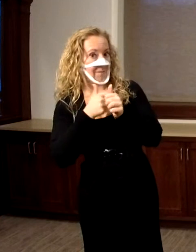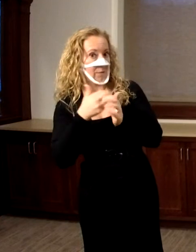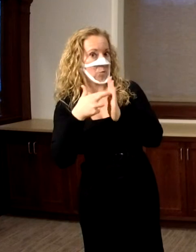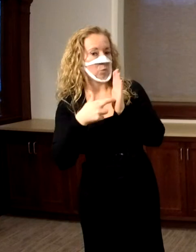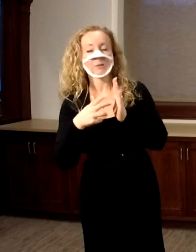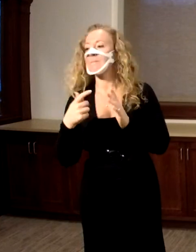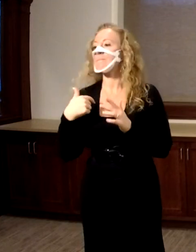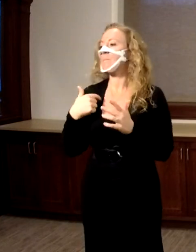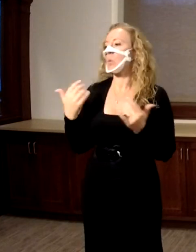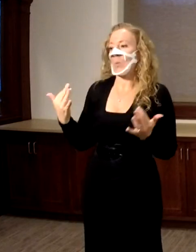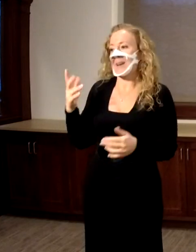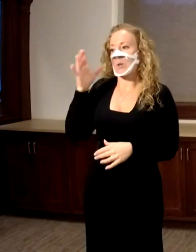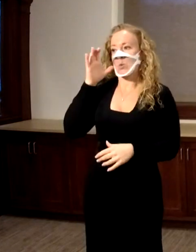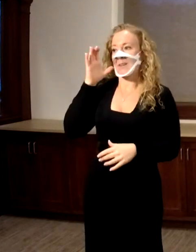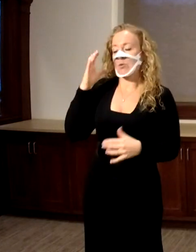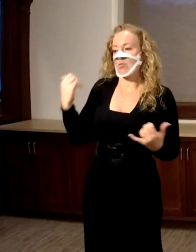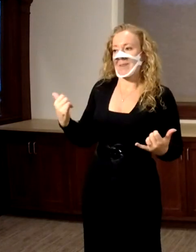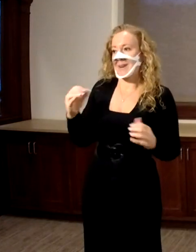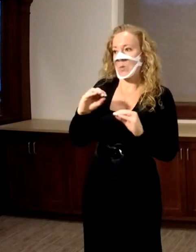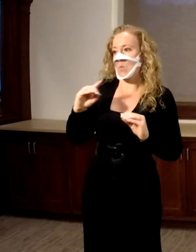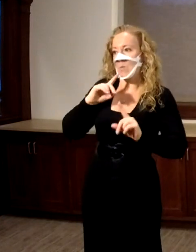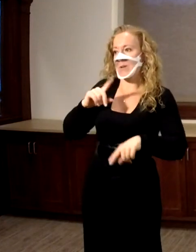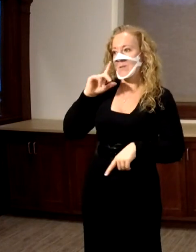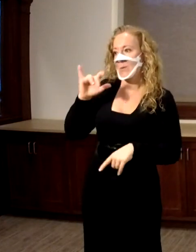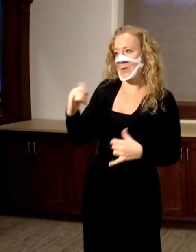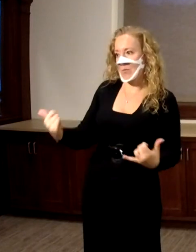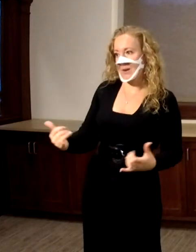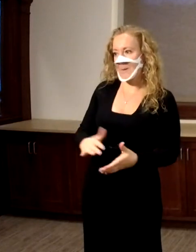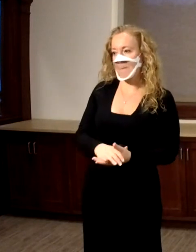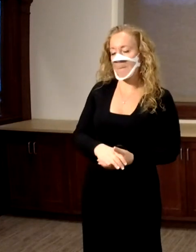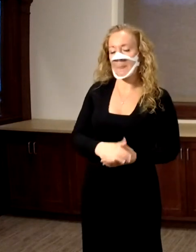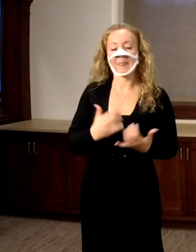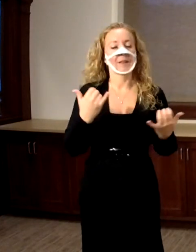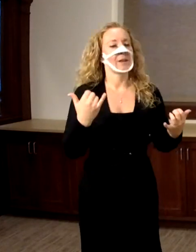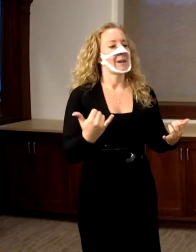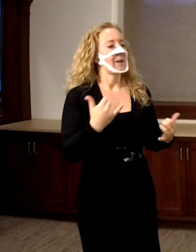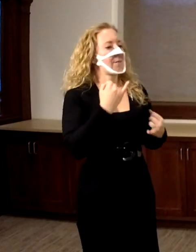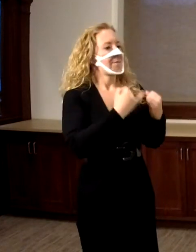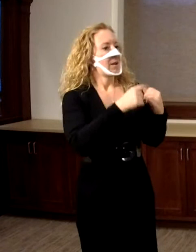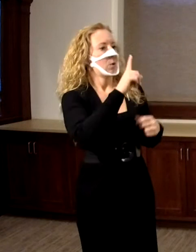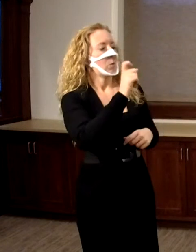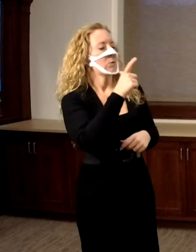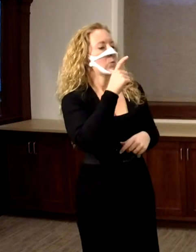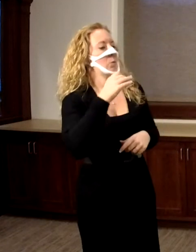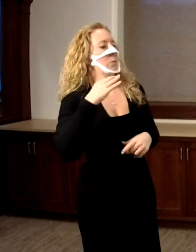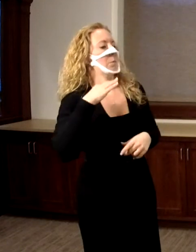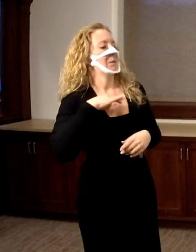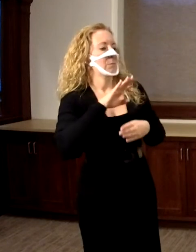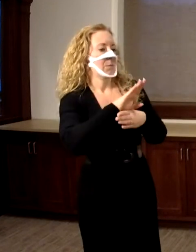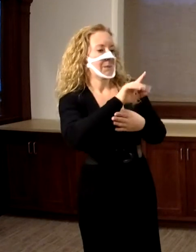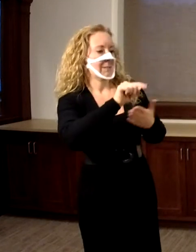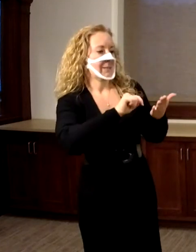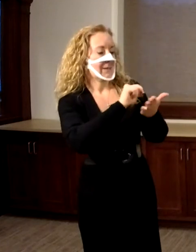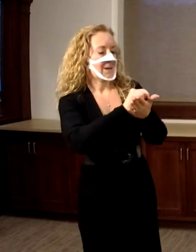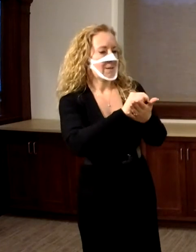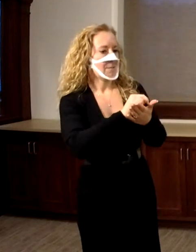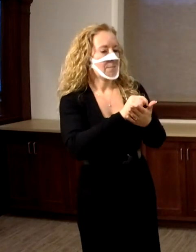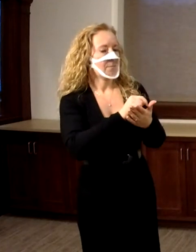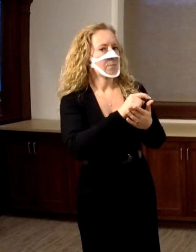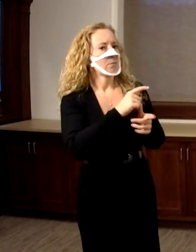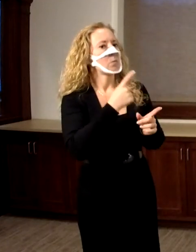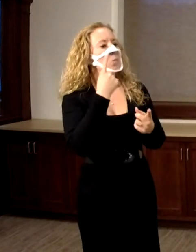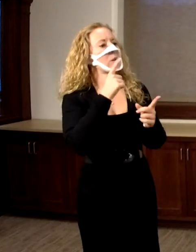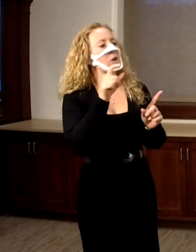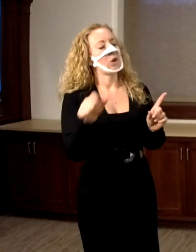don't have an answer for that at this time. And this final question from the Pittsburgh Business Times. What is the latest about an